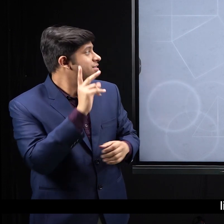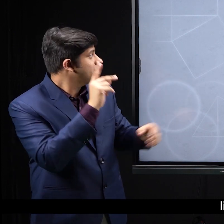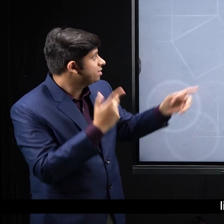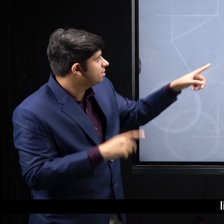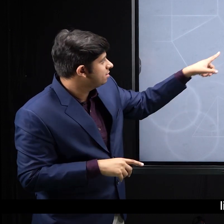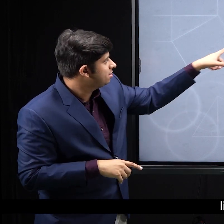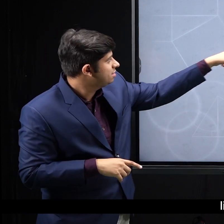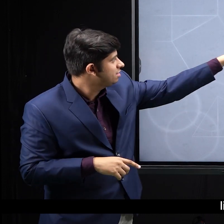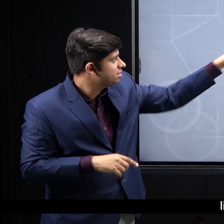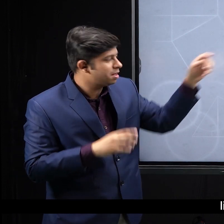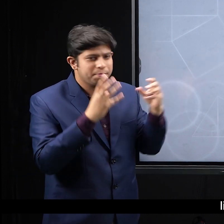linear polynomial,